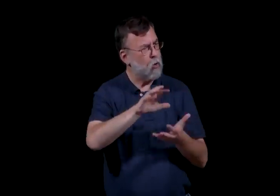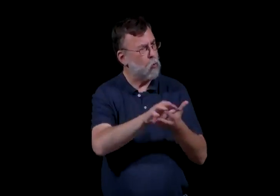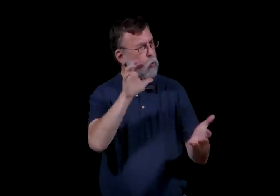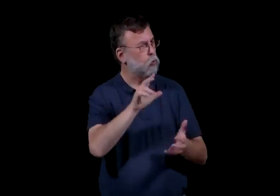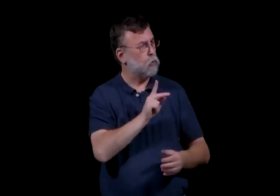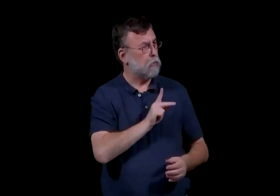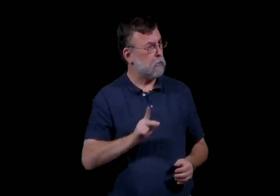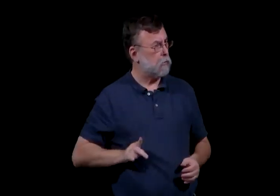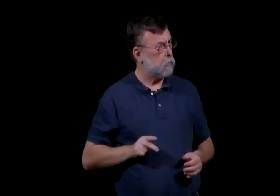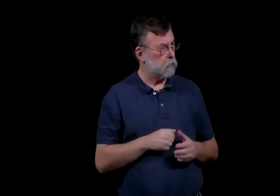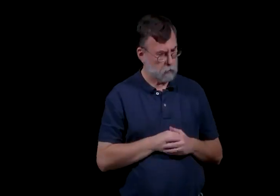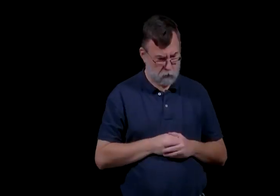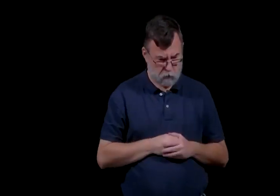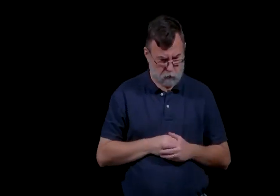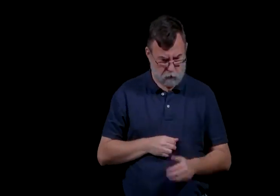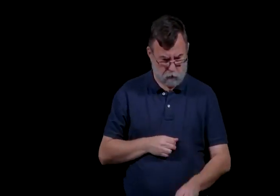the great and rich king,